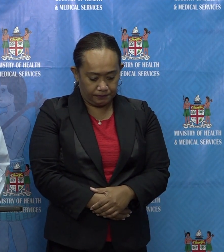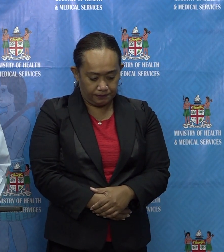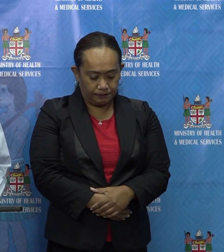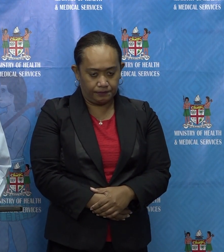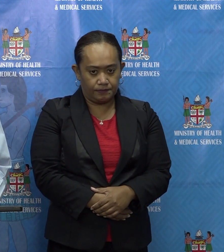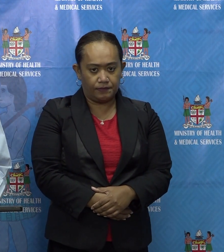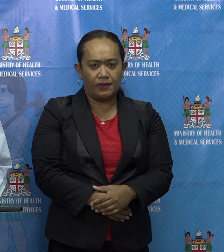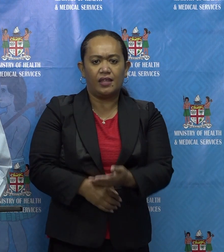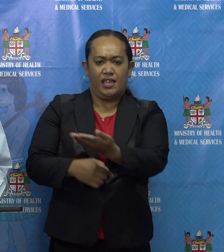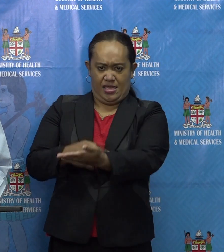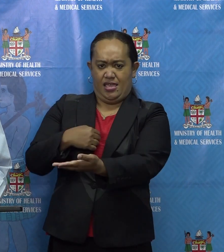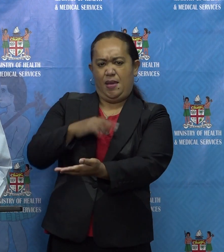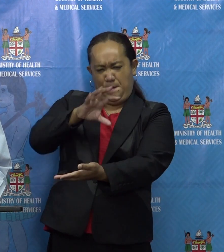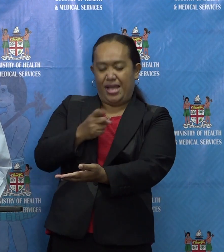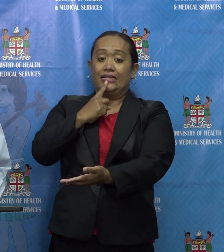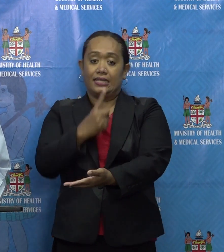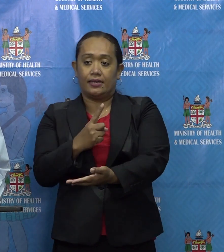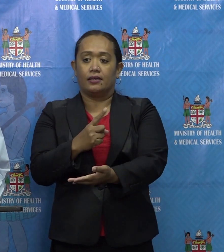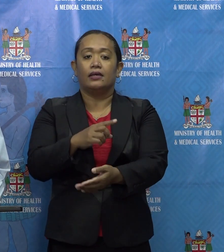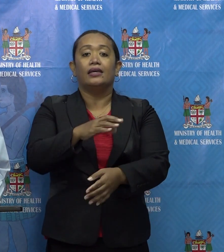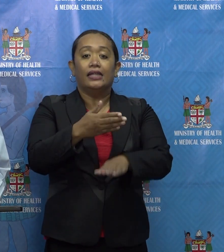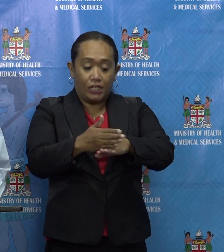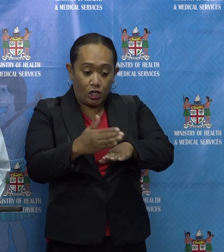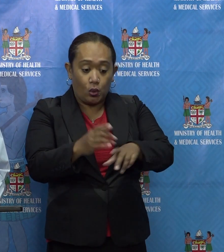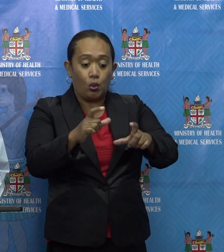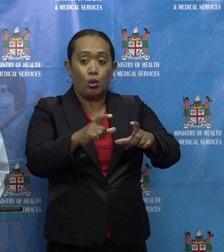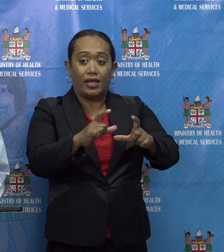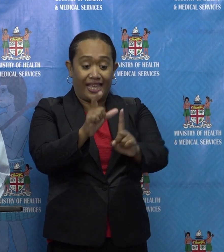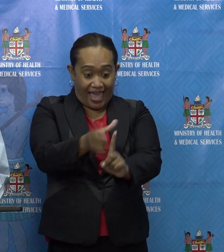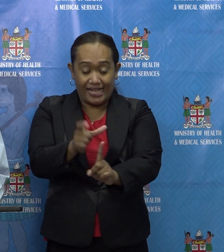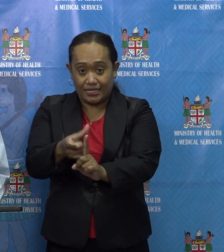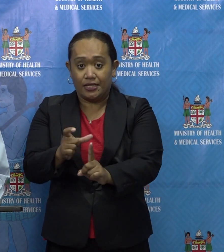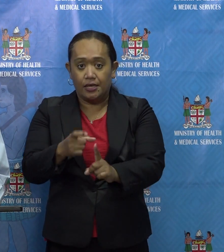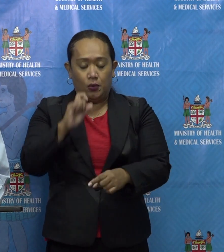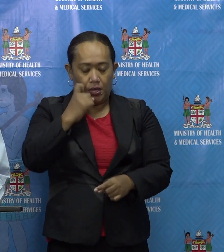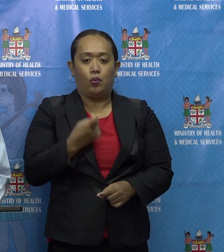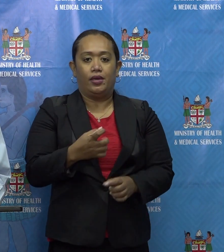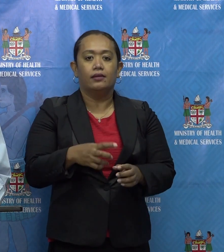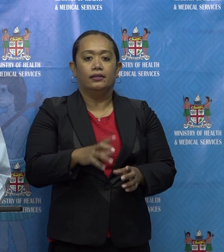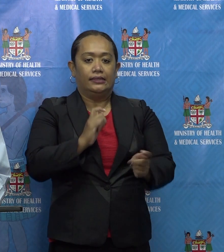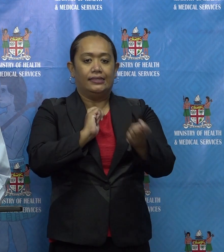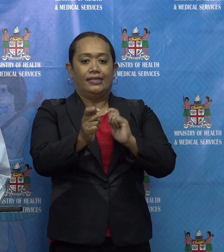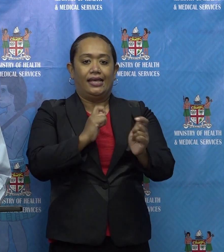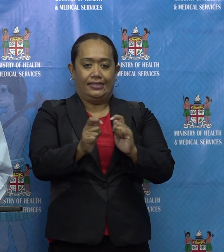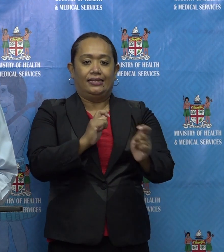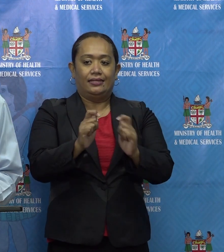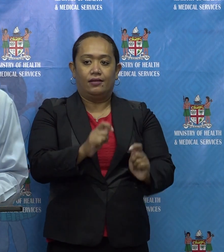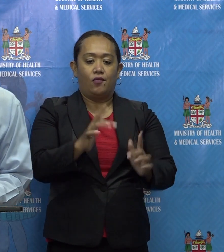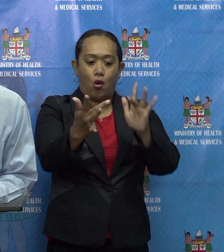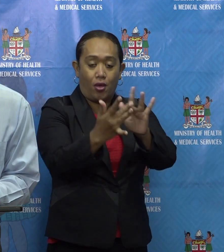Though I must say that every new case that we have is stretching our contact tracing and our testing capacity even further.